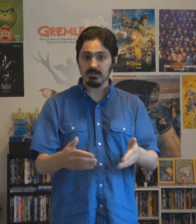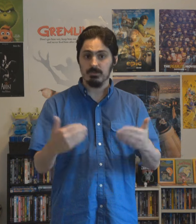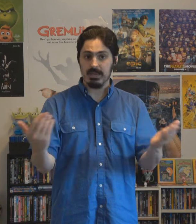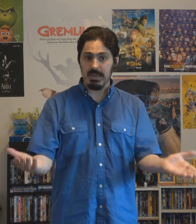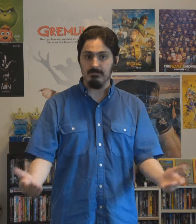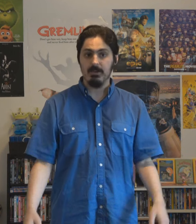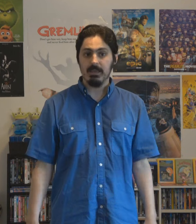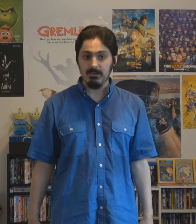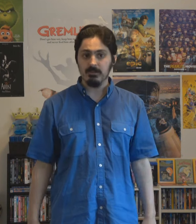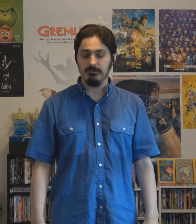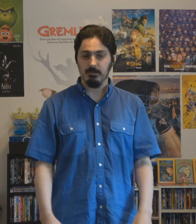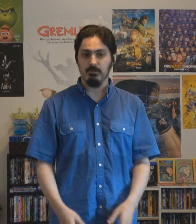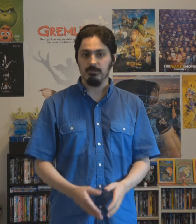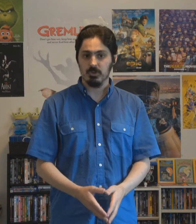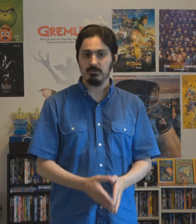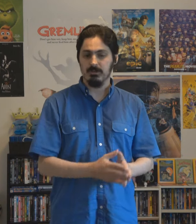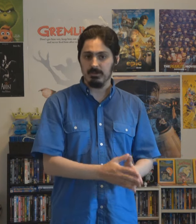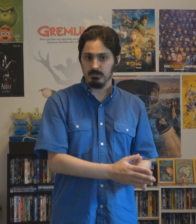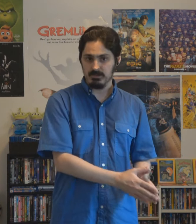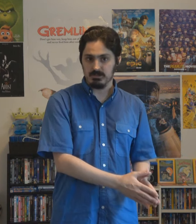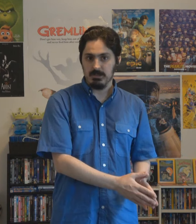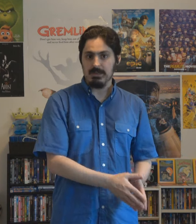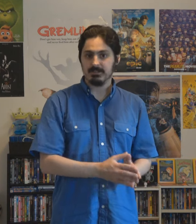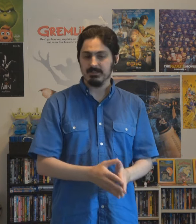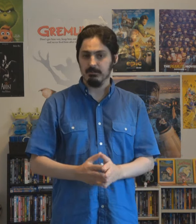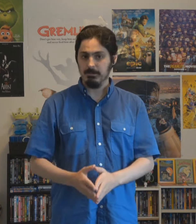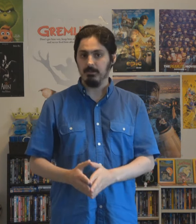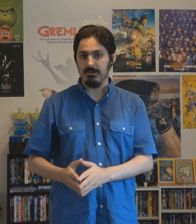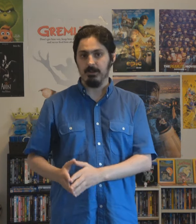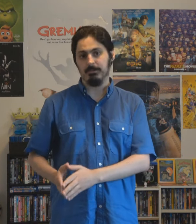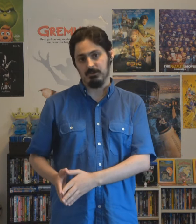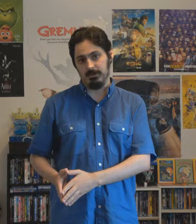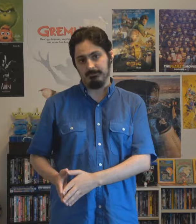one to have, even in a film full of jokes about nether regions and slicing people at every opportunity.